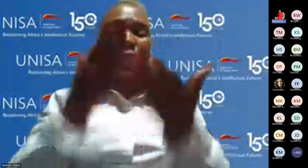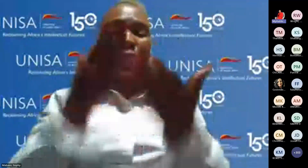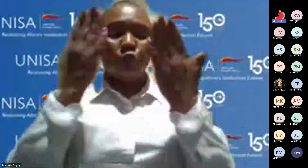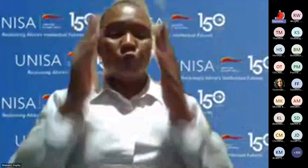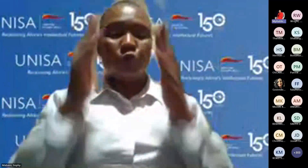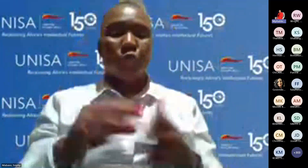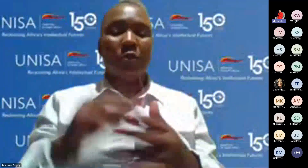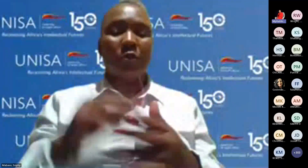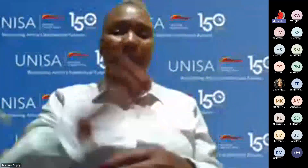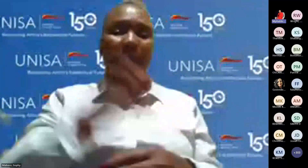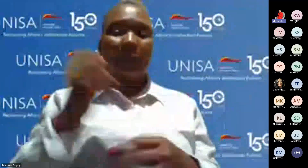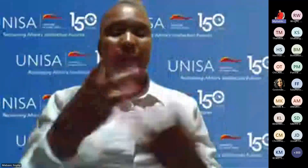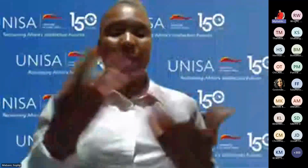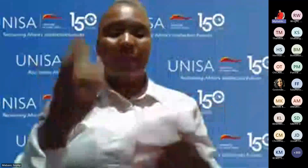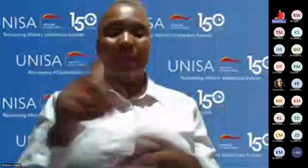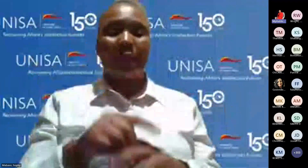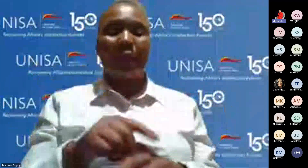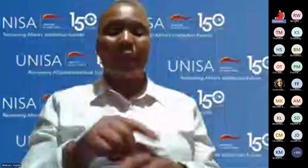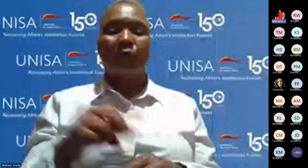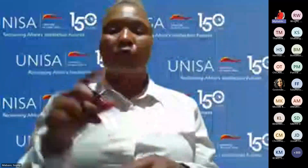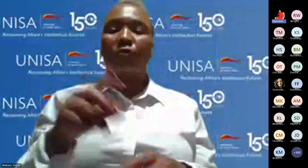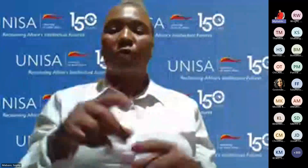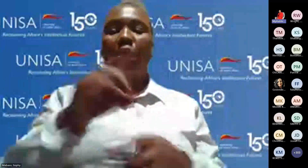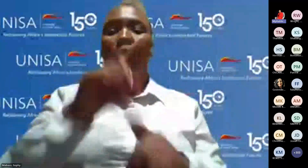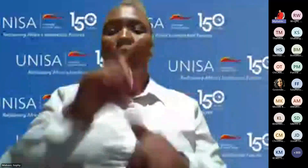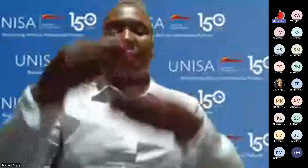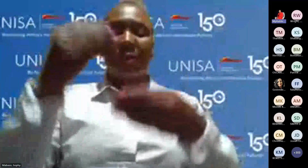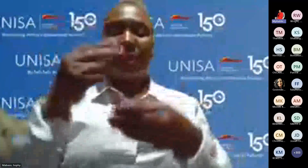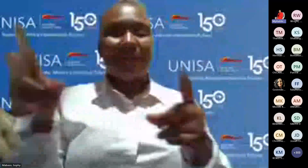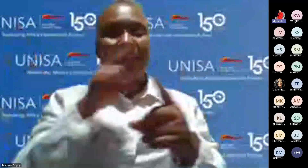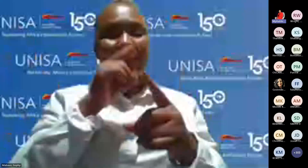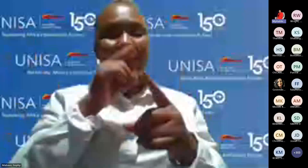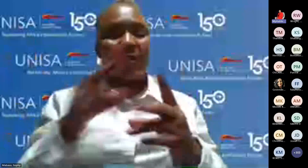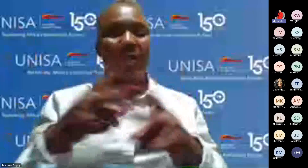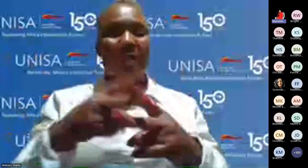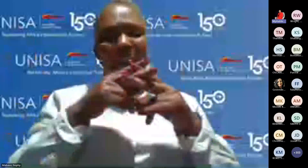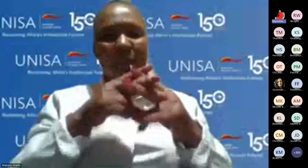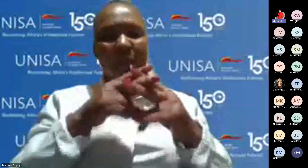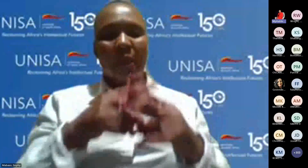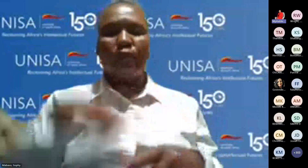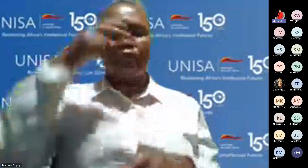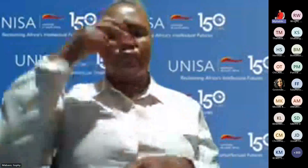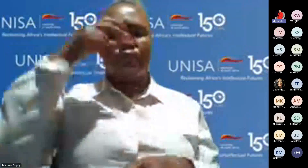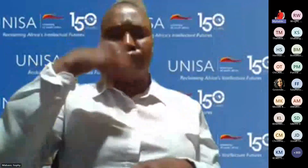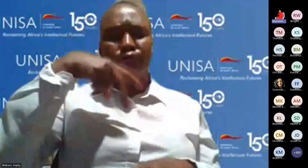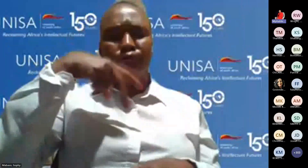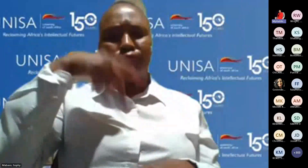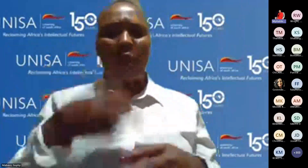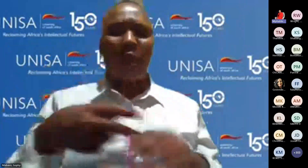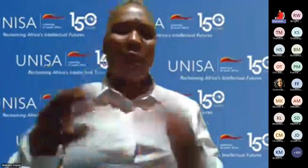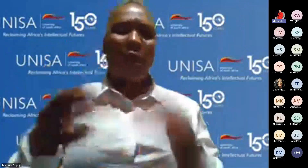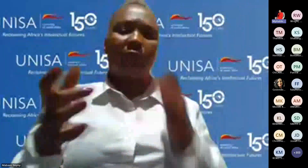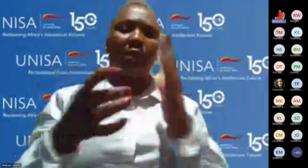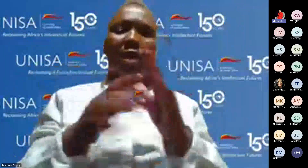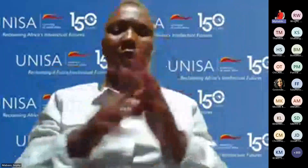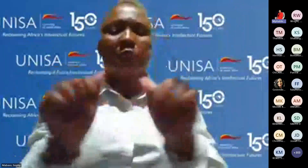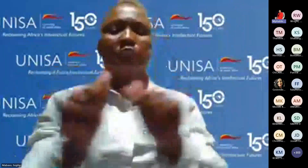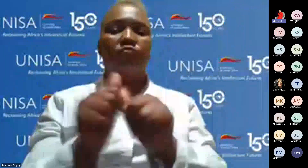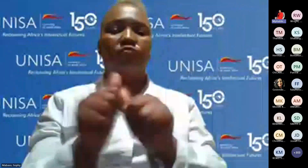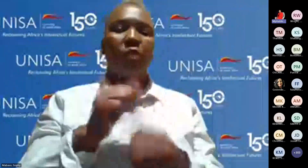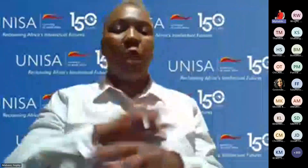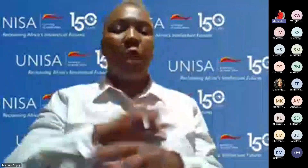see it's difficult, now they will just cry fault to say they had some technical challenges to be